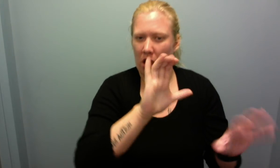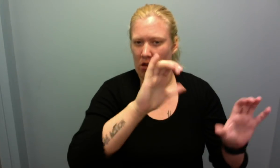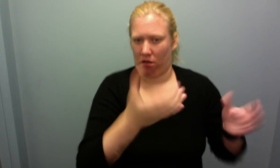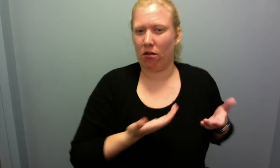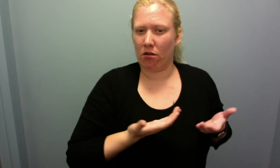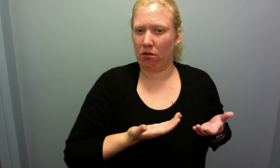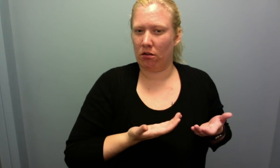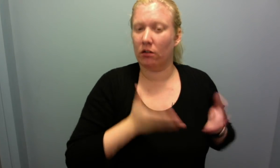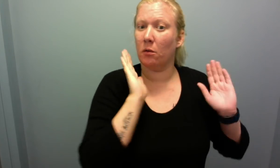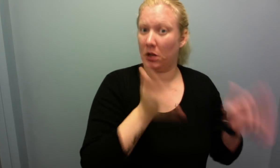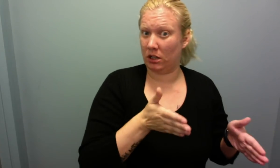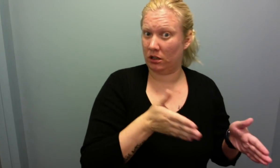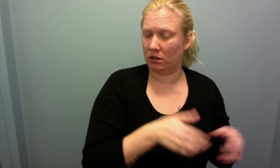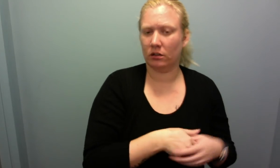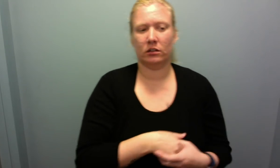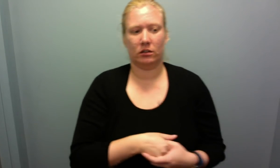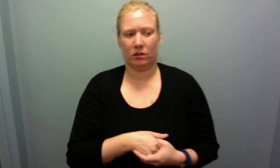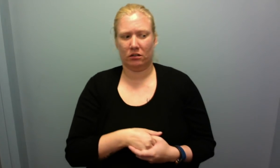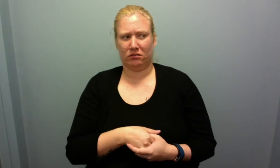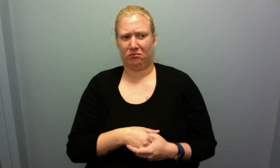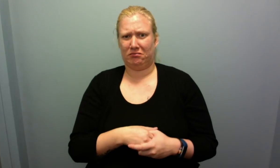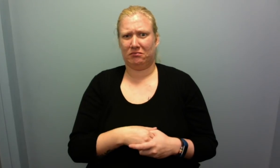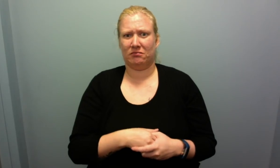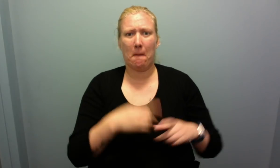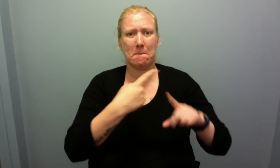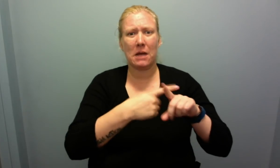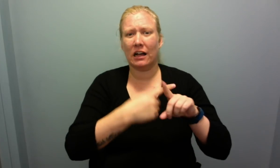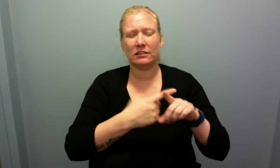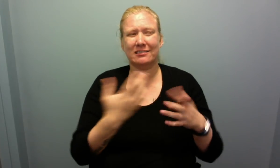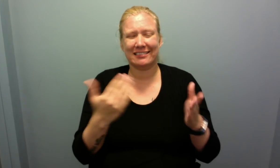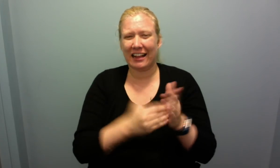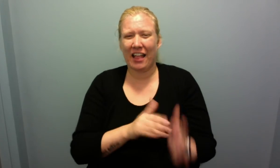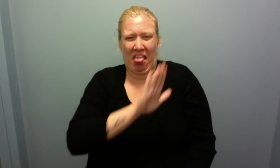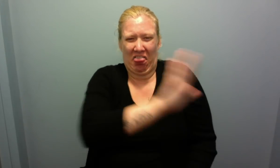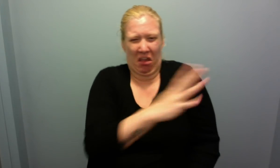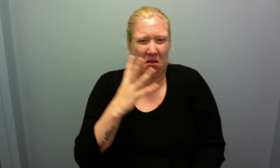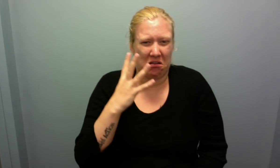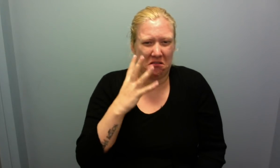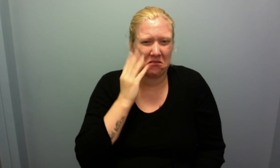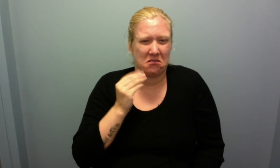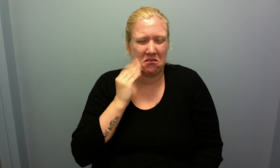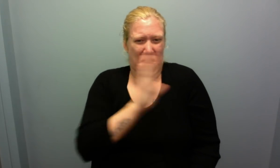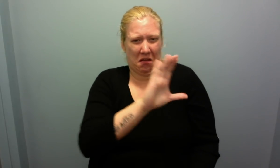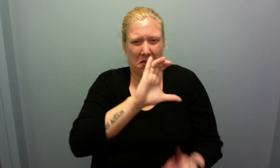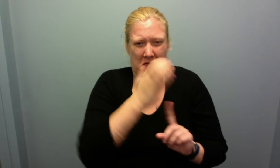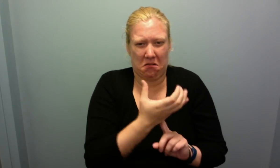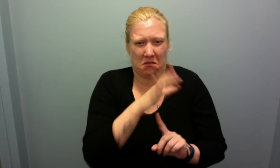hearing person will automatically hire a deaf person to teach ASL. And so and